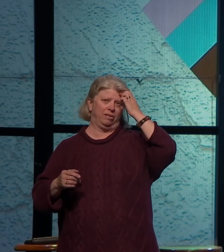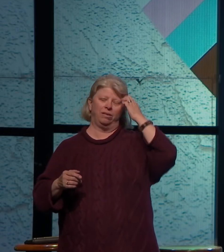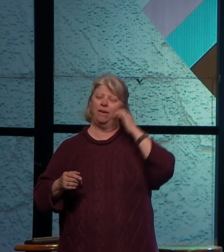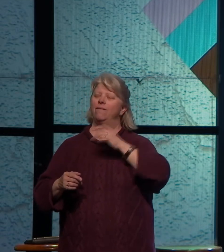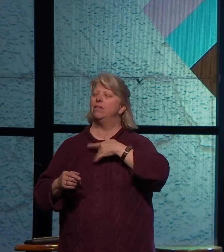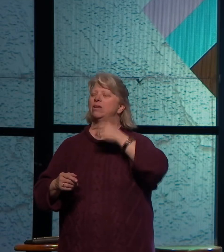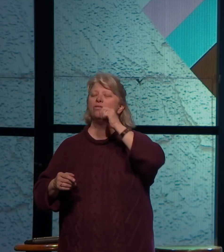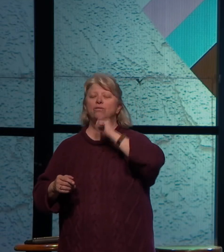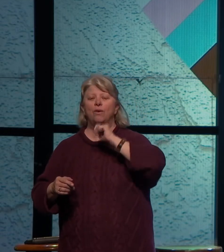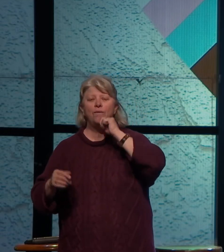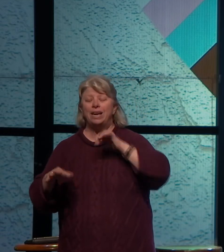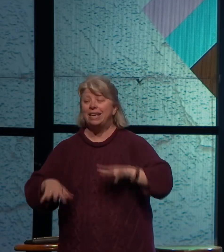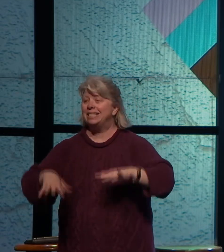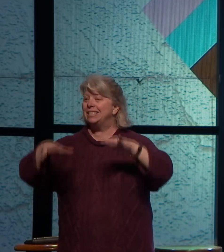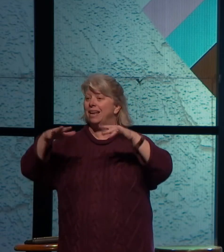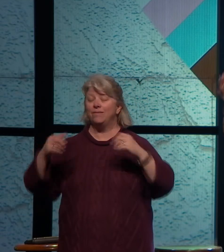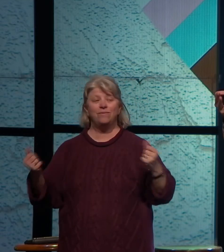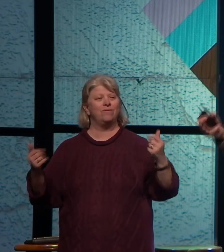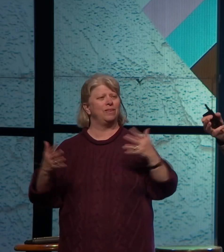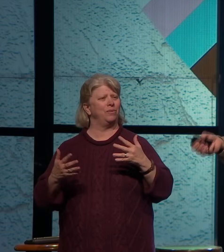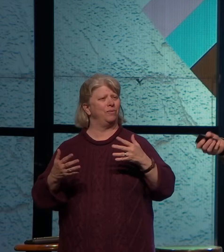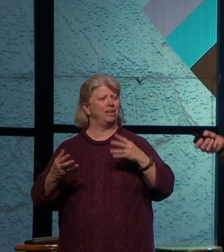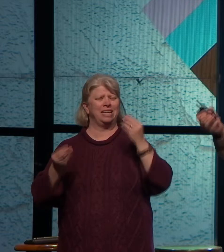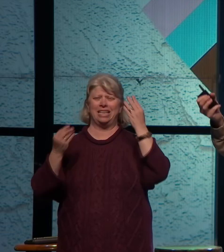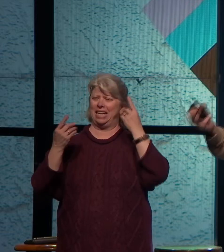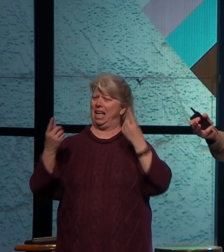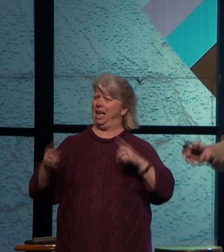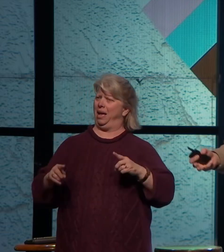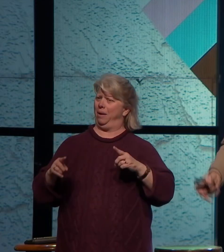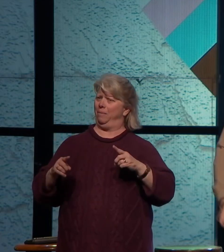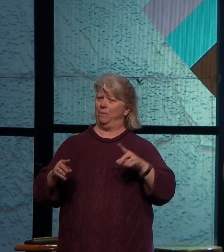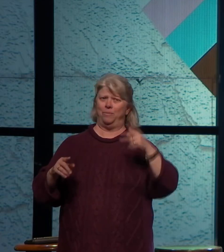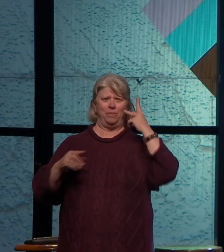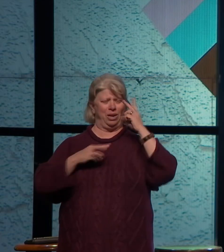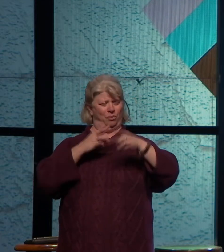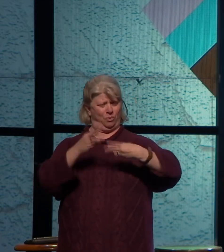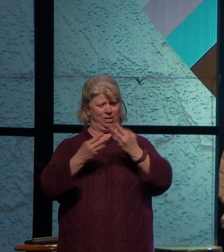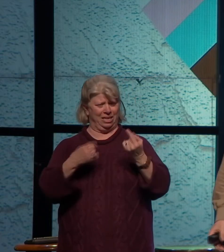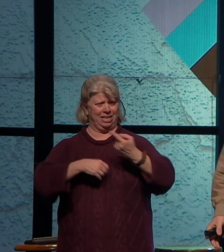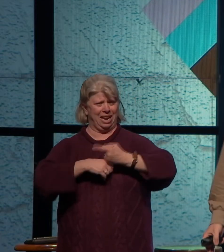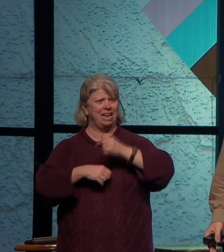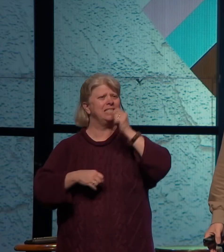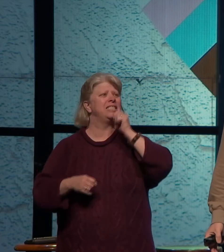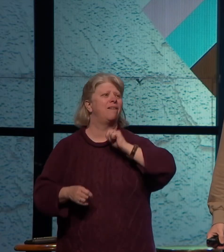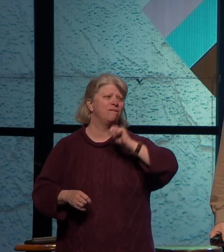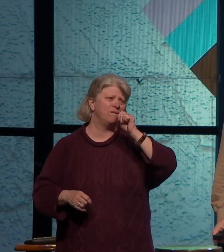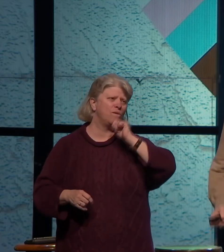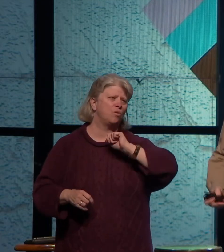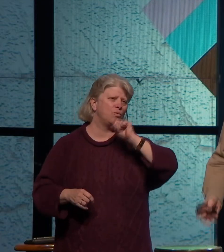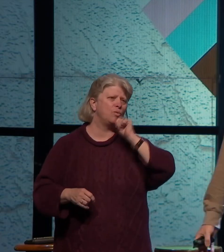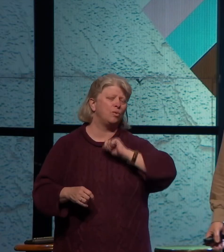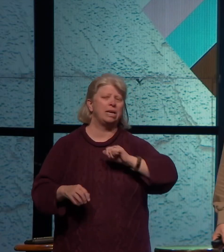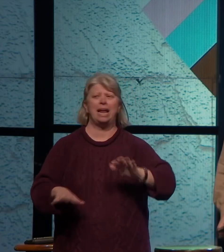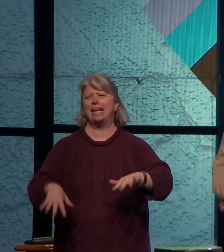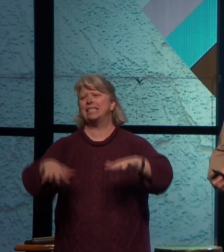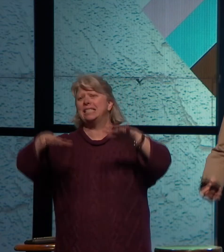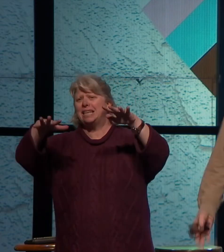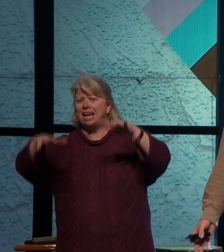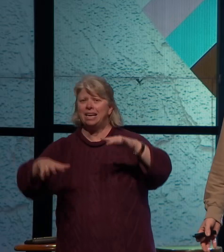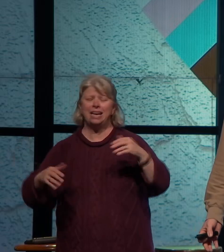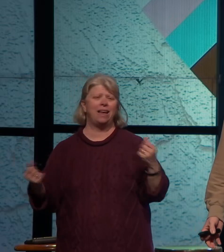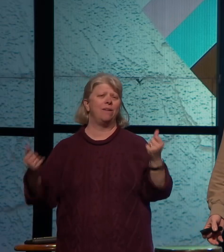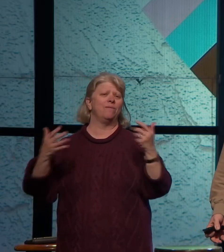There's suffering. There's an anxiety. There's fear. What do you think is happening in our political world today? Suffering, anxiety,